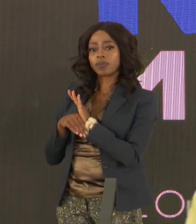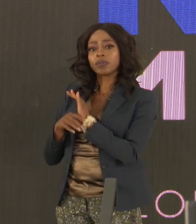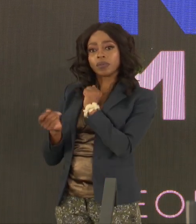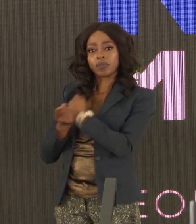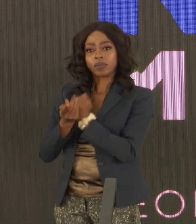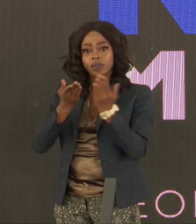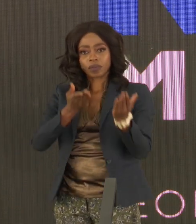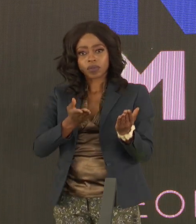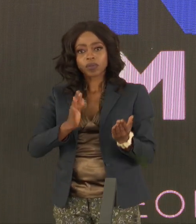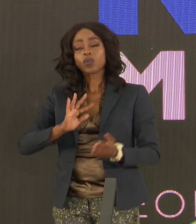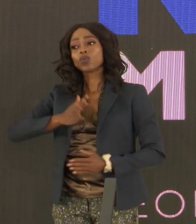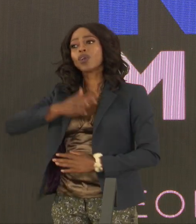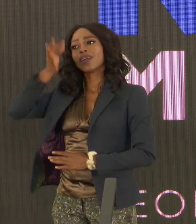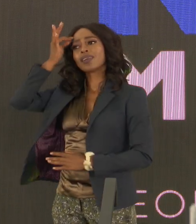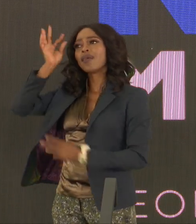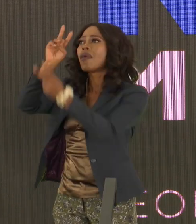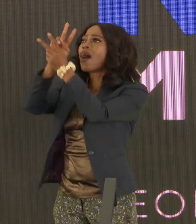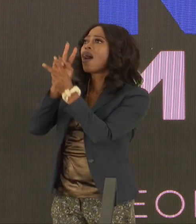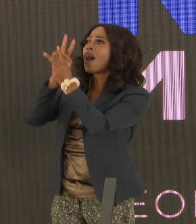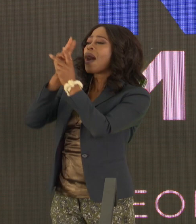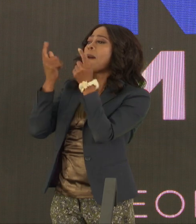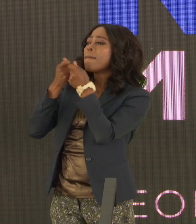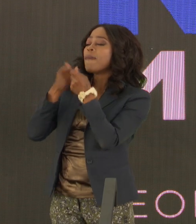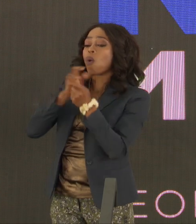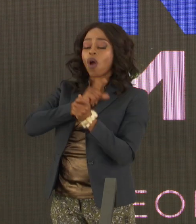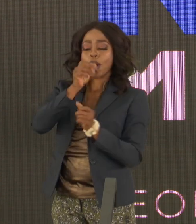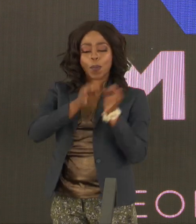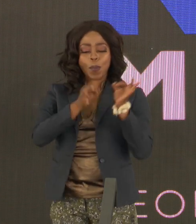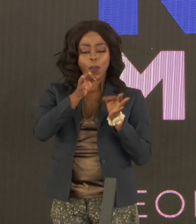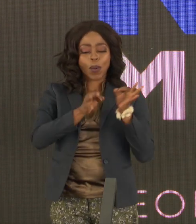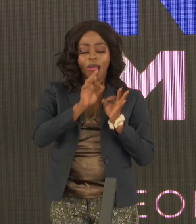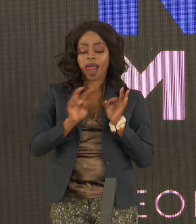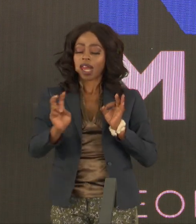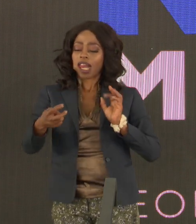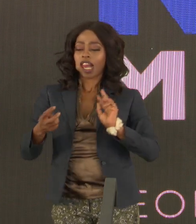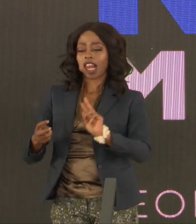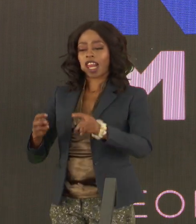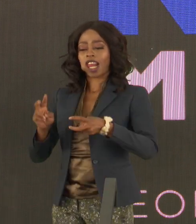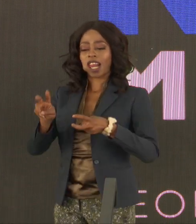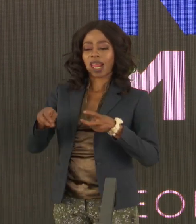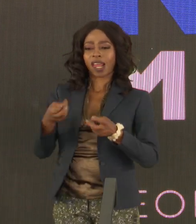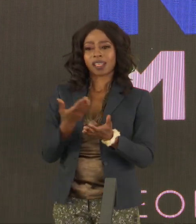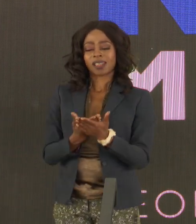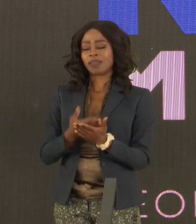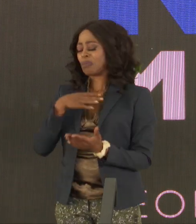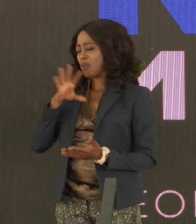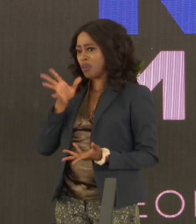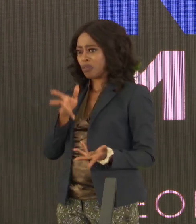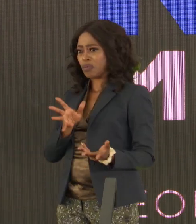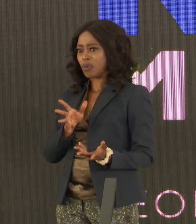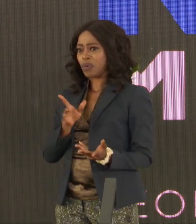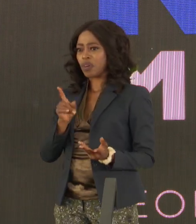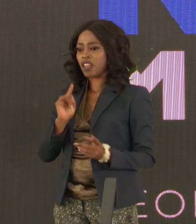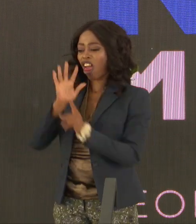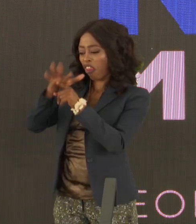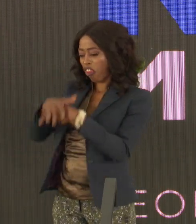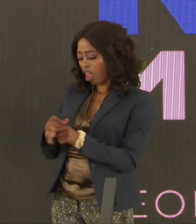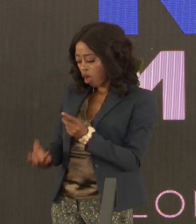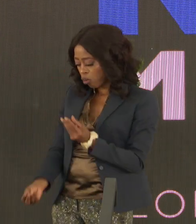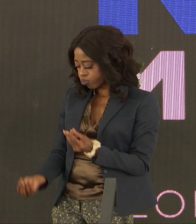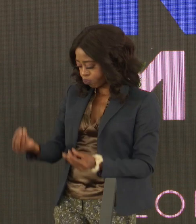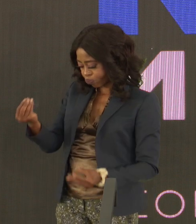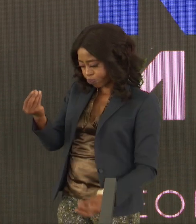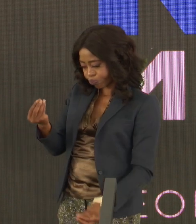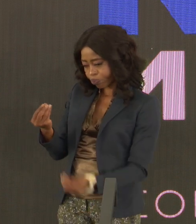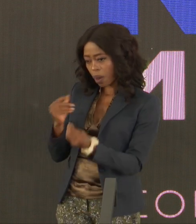We want a government that does not borrow money so political and economic elites can steal it, and then force future generations to pay